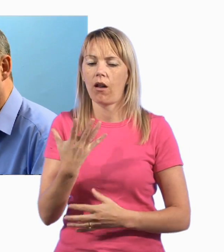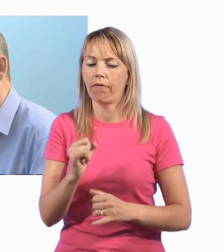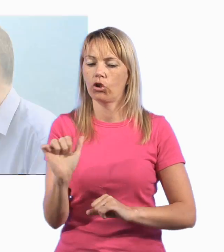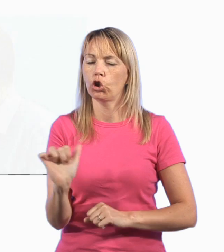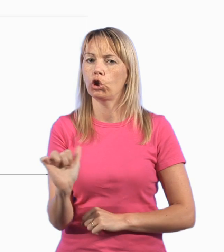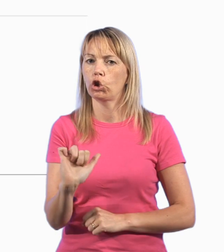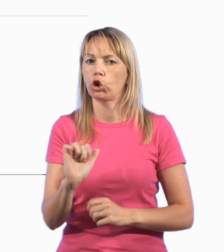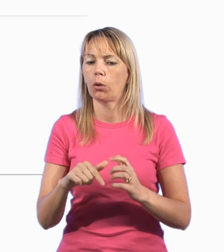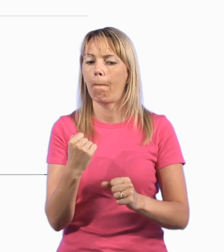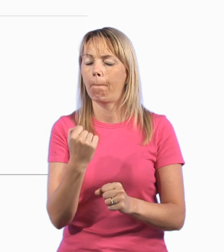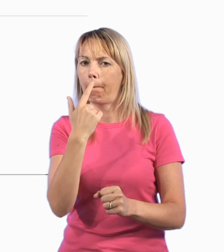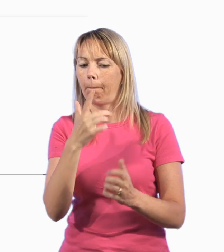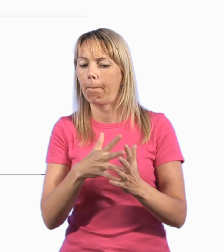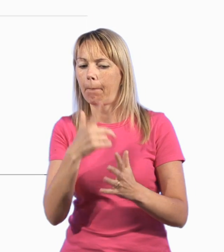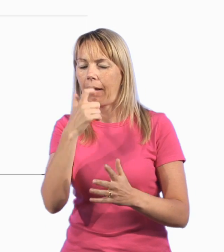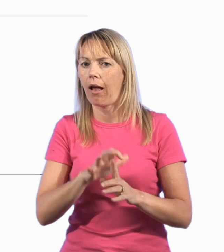poisoning bugs.